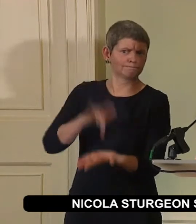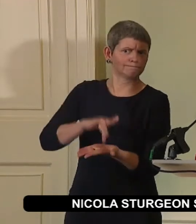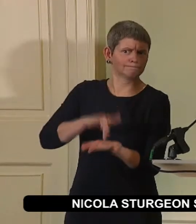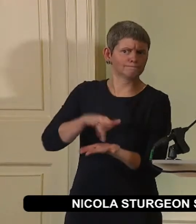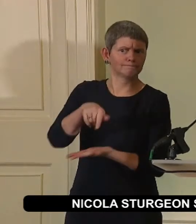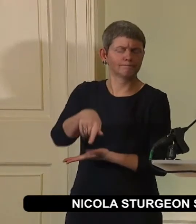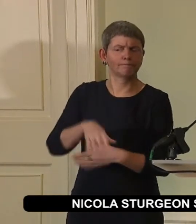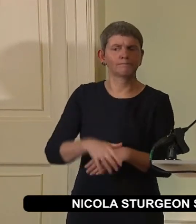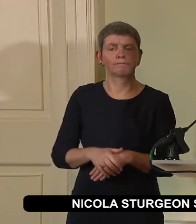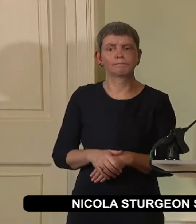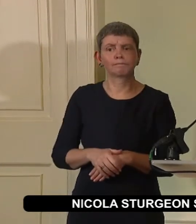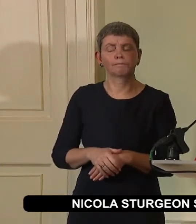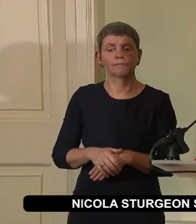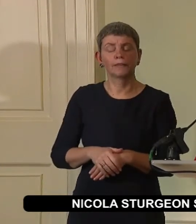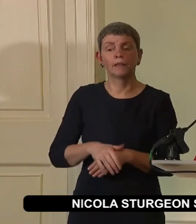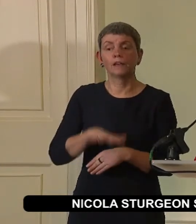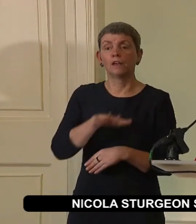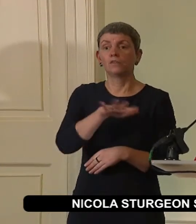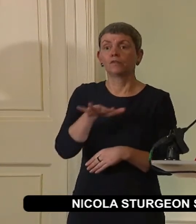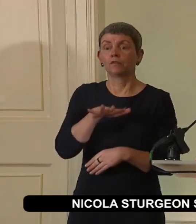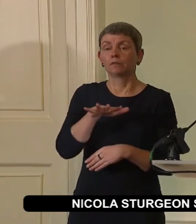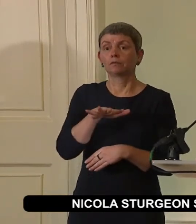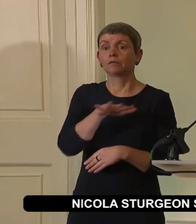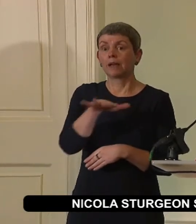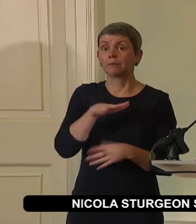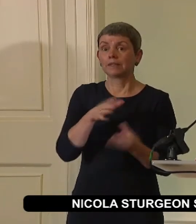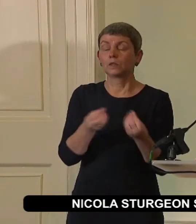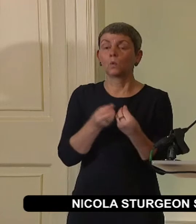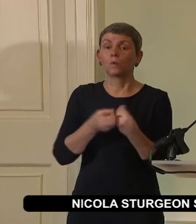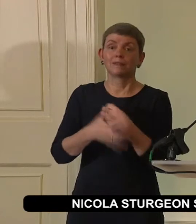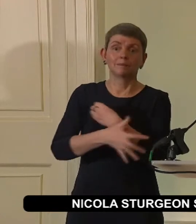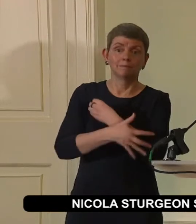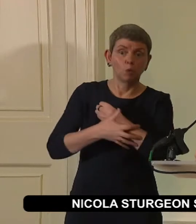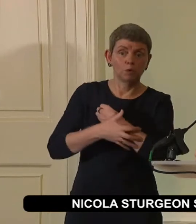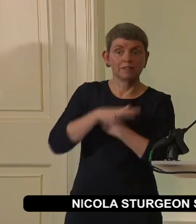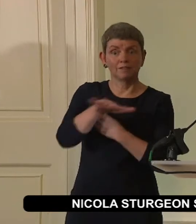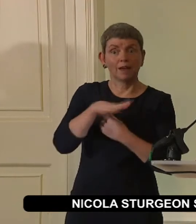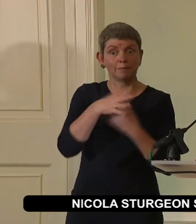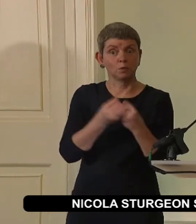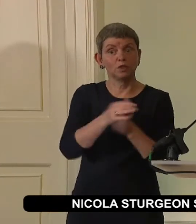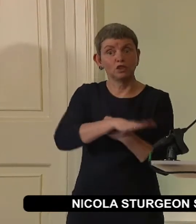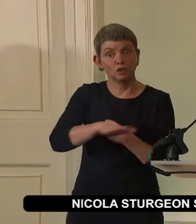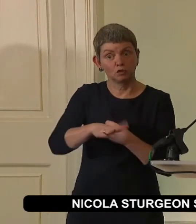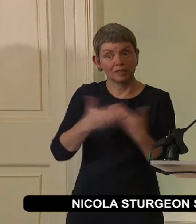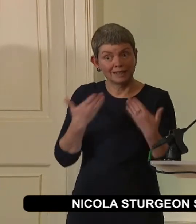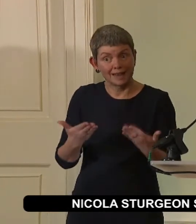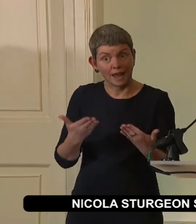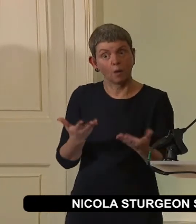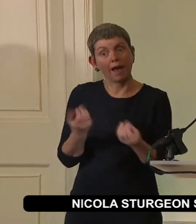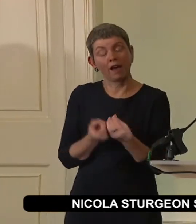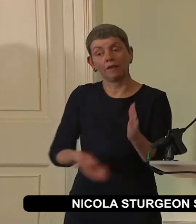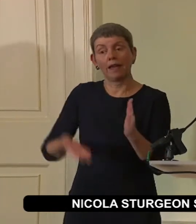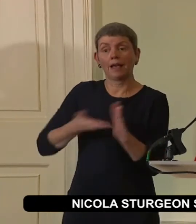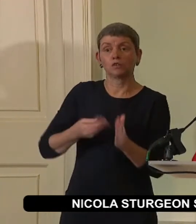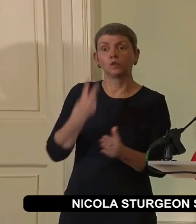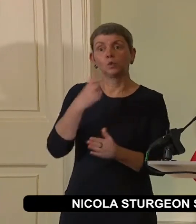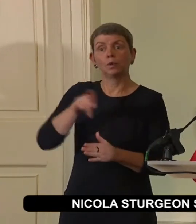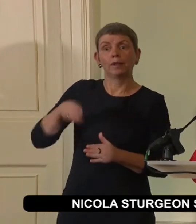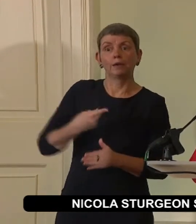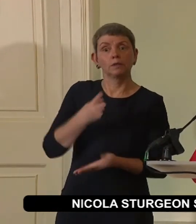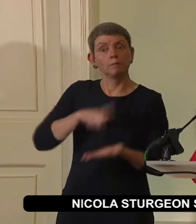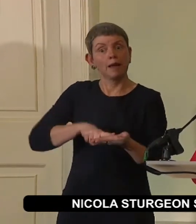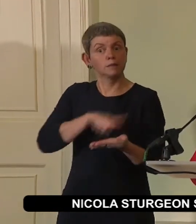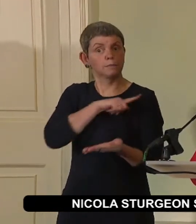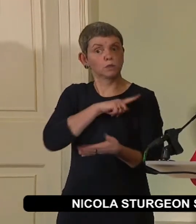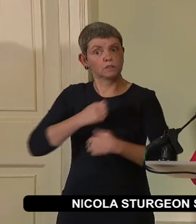poorest families with children in Scotland are now £2,000 better off as a result of our policies. For many in this cost of